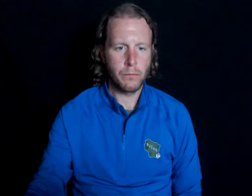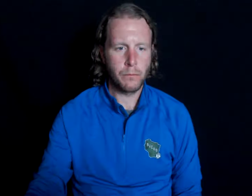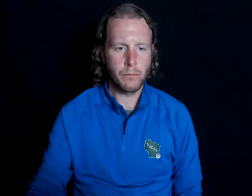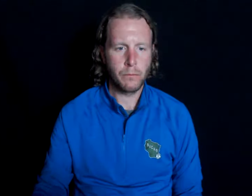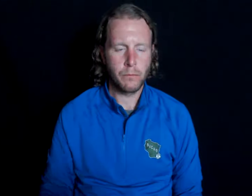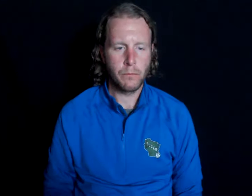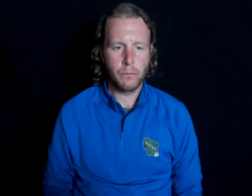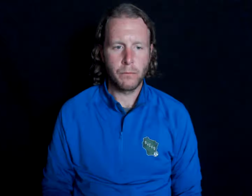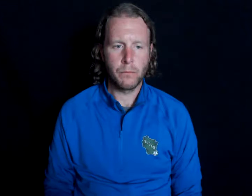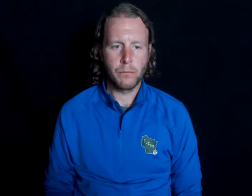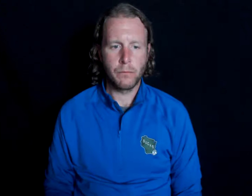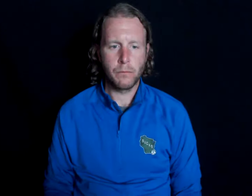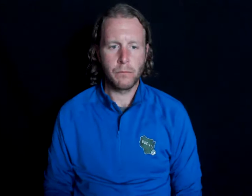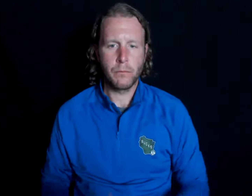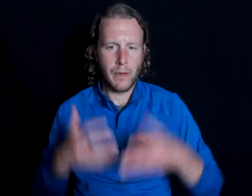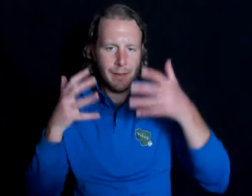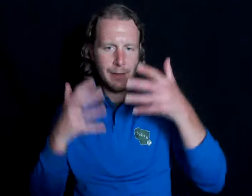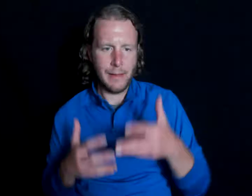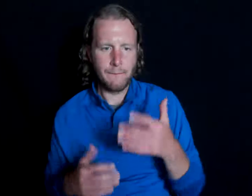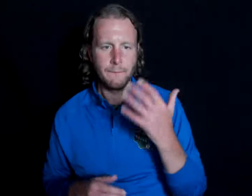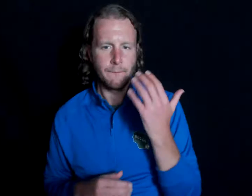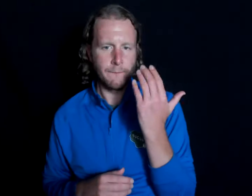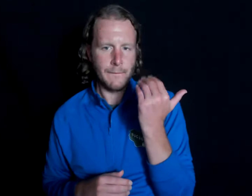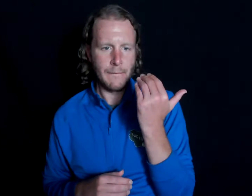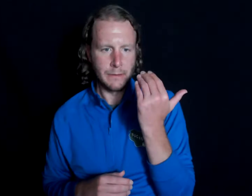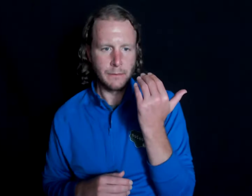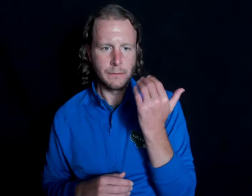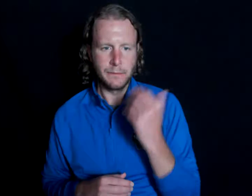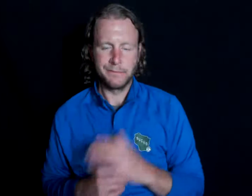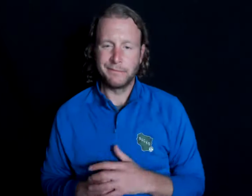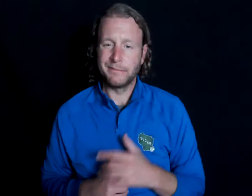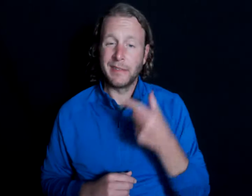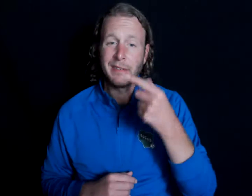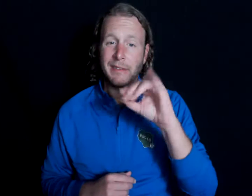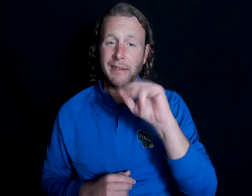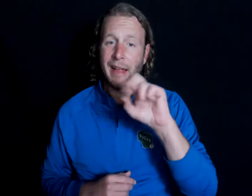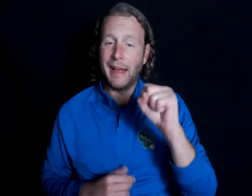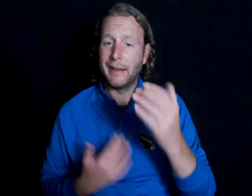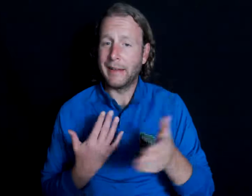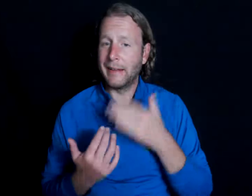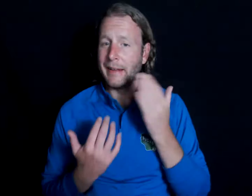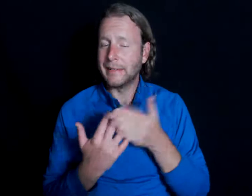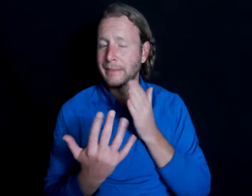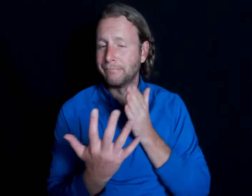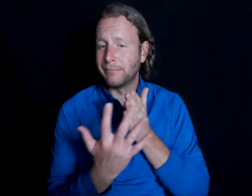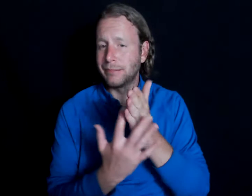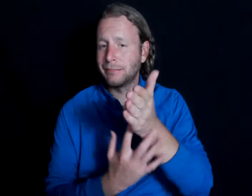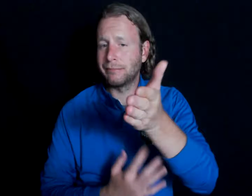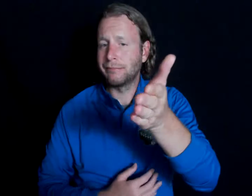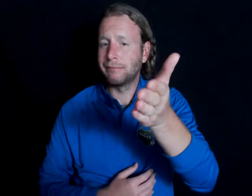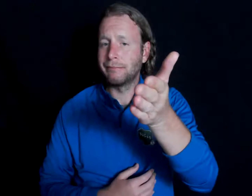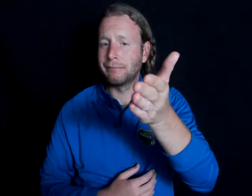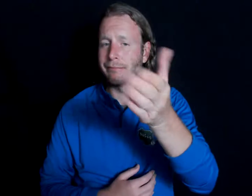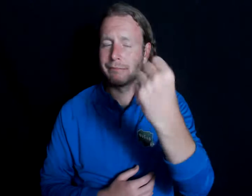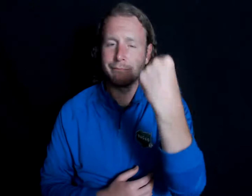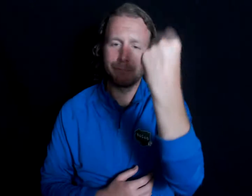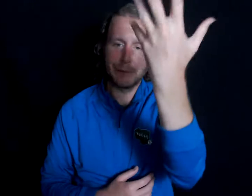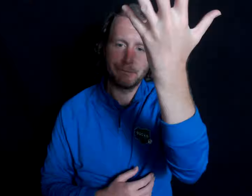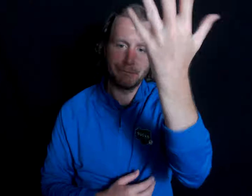He's down to 15. And Giannis just waltzing through the lane for the bucket. There's a New